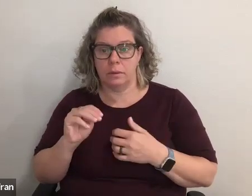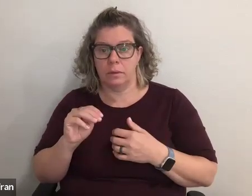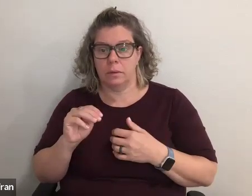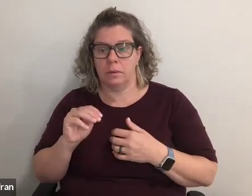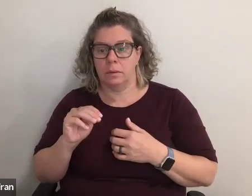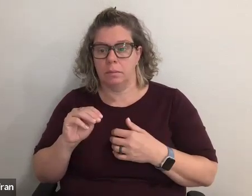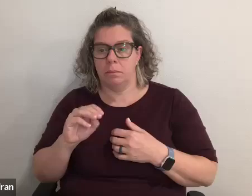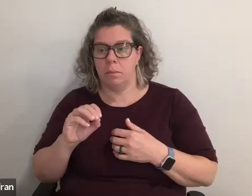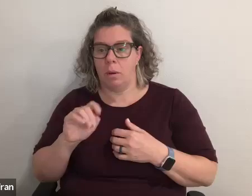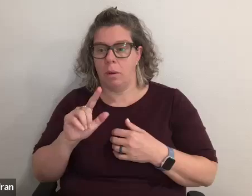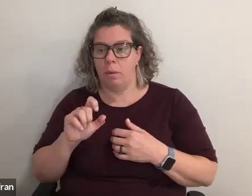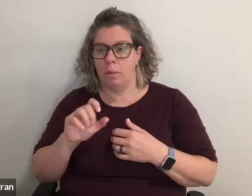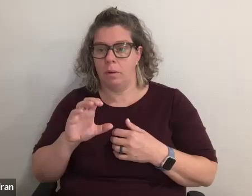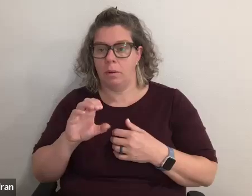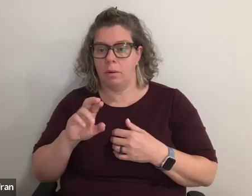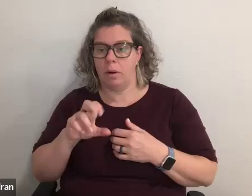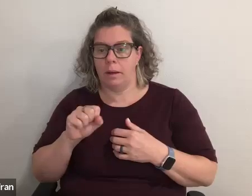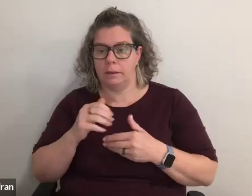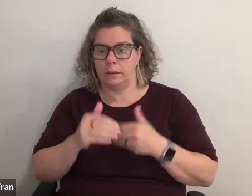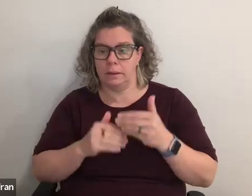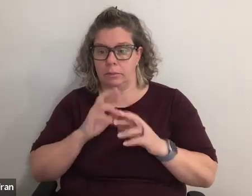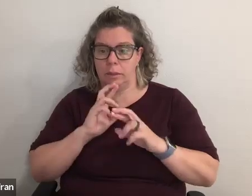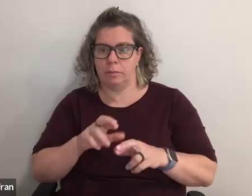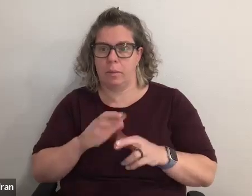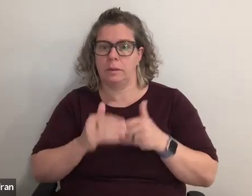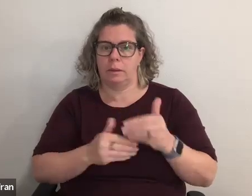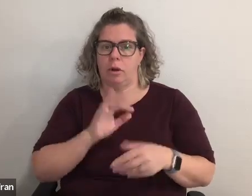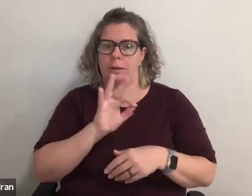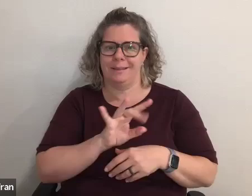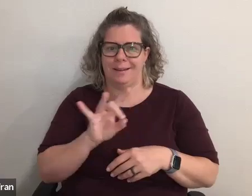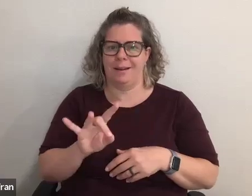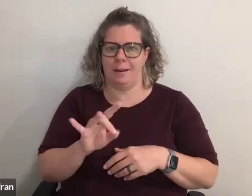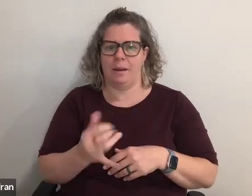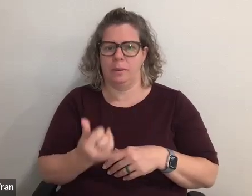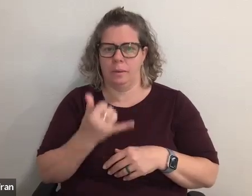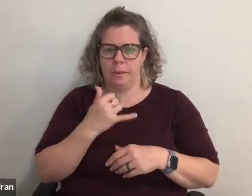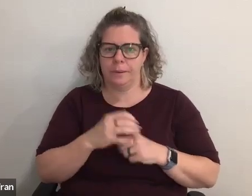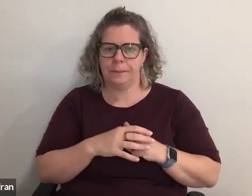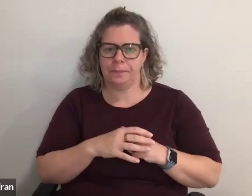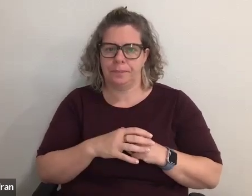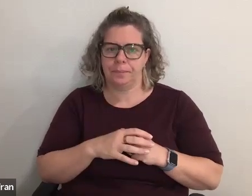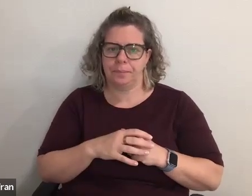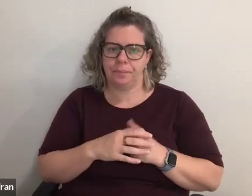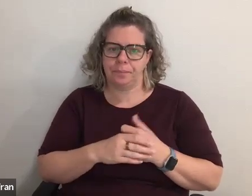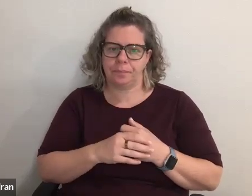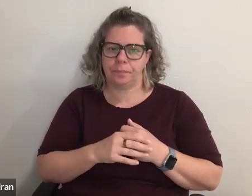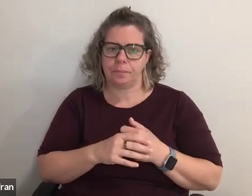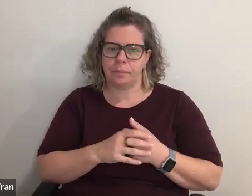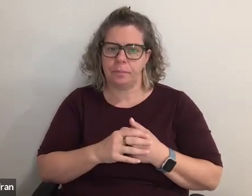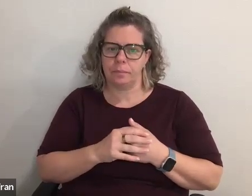crisis response, this is the process that you'd go through to get that. I think you still can